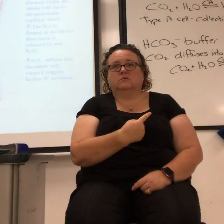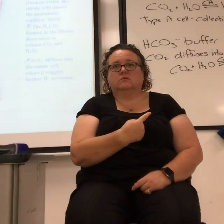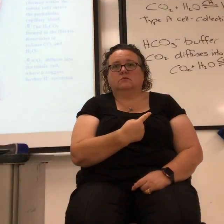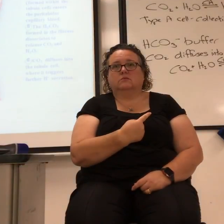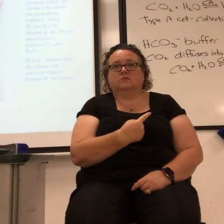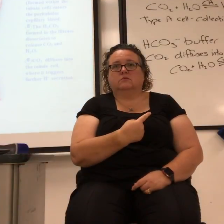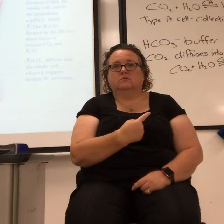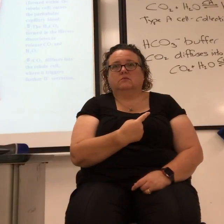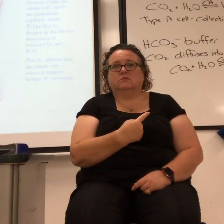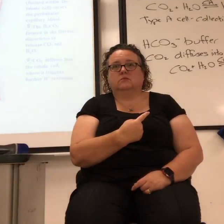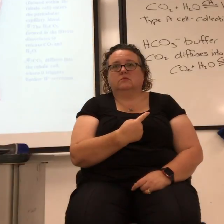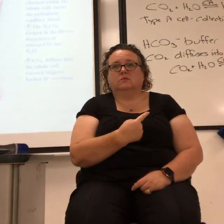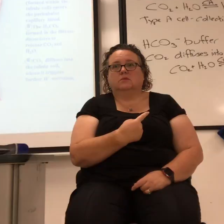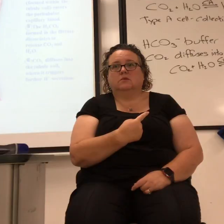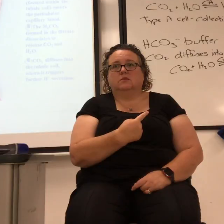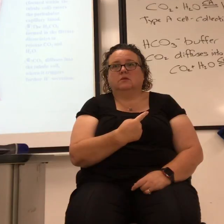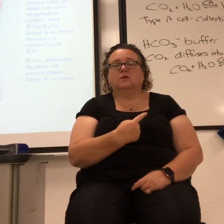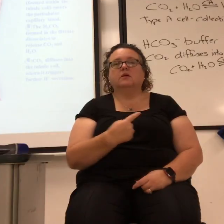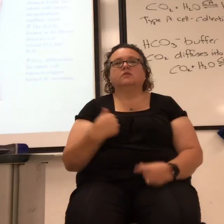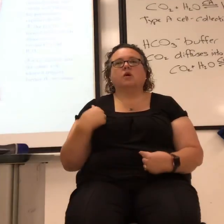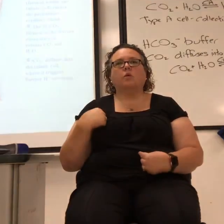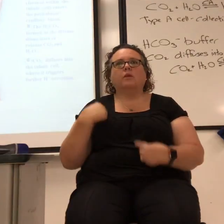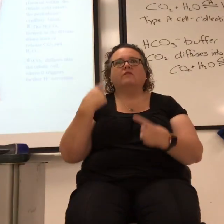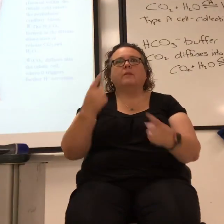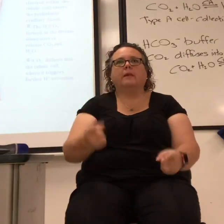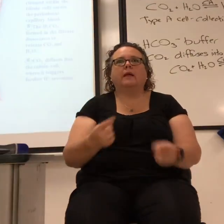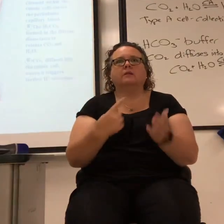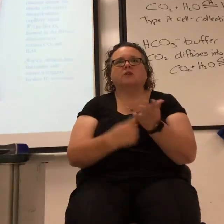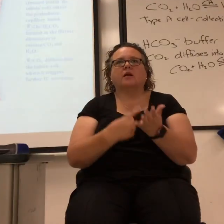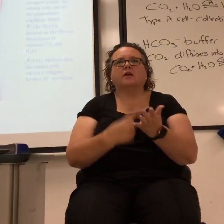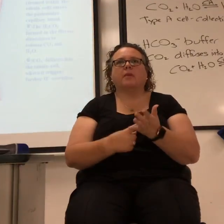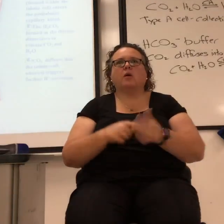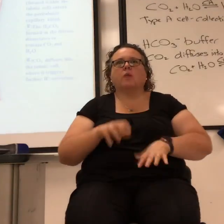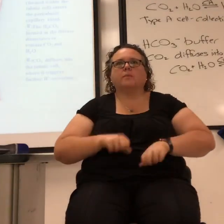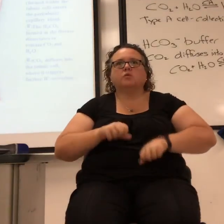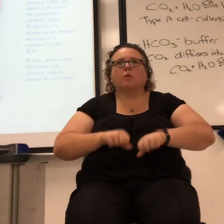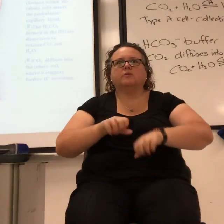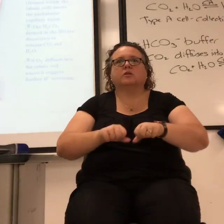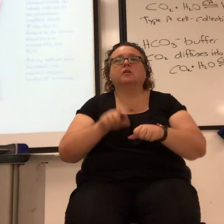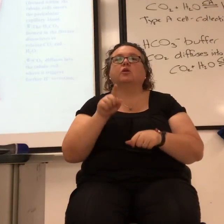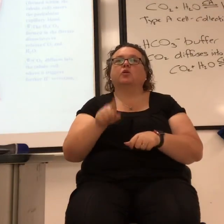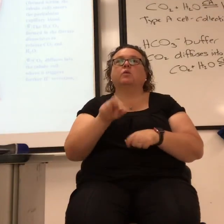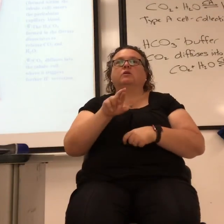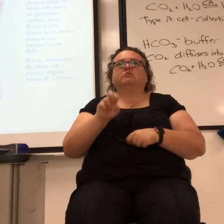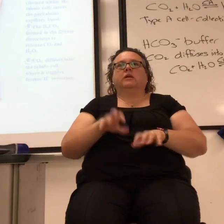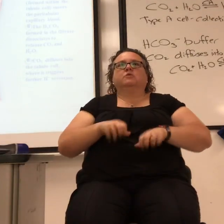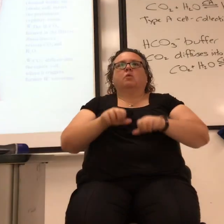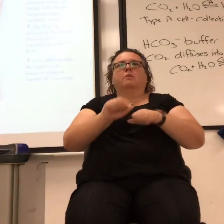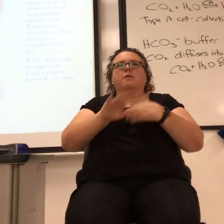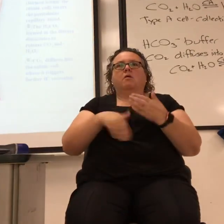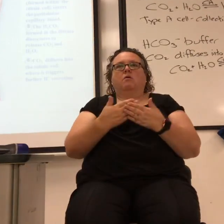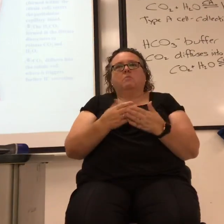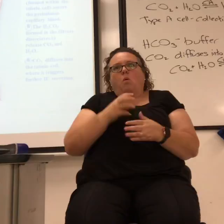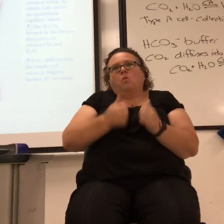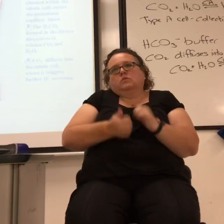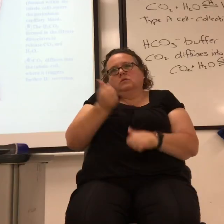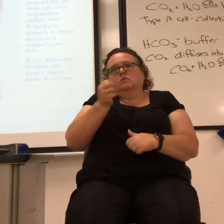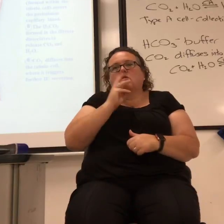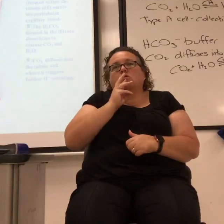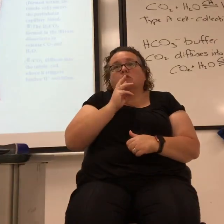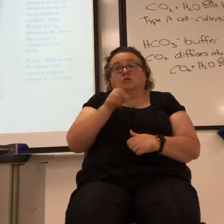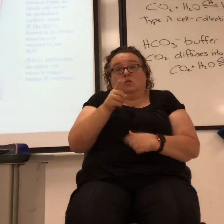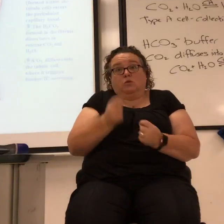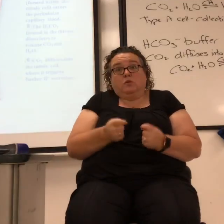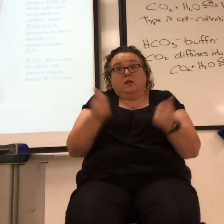Now, what have we been saying about reabsorption? You reabsorb most of water. So are you getting rid of the